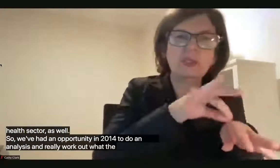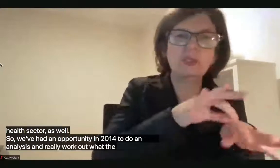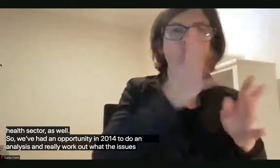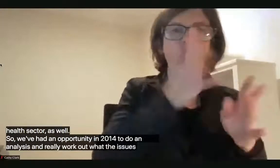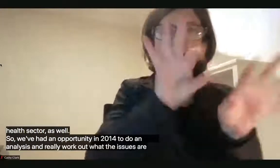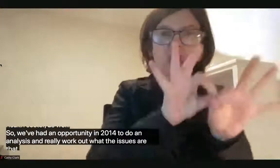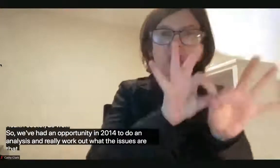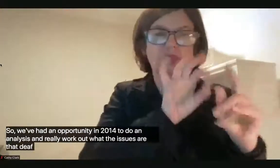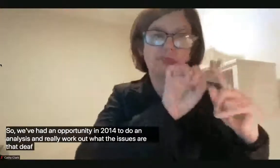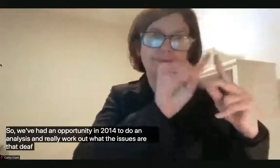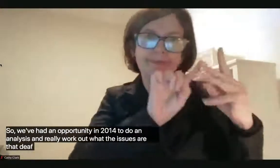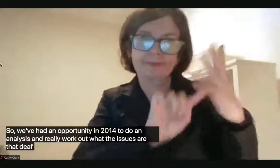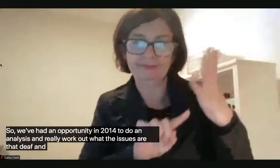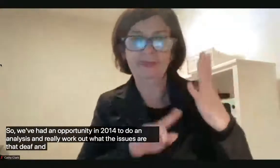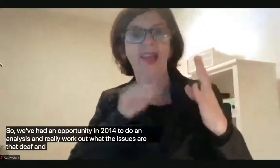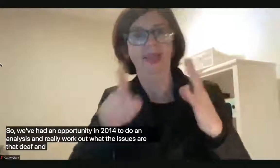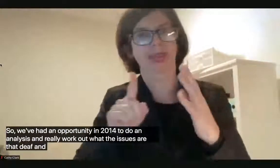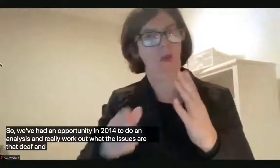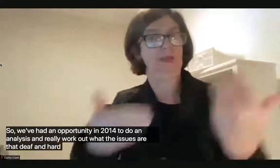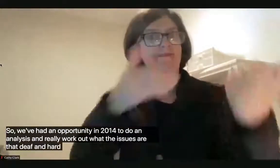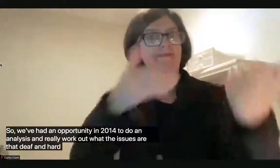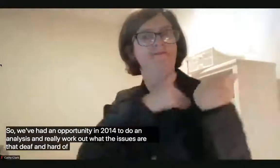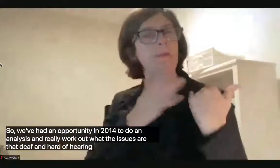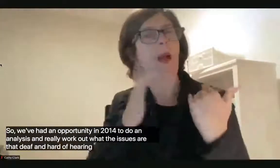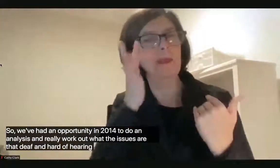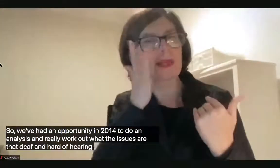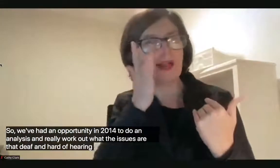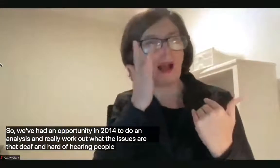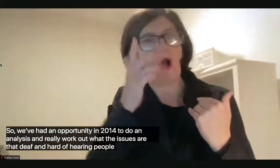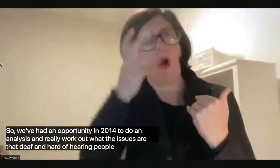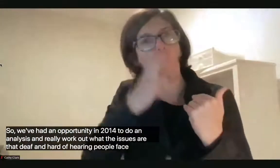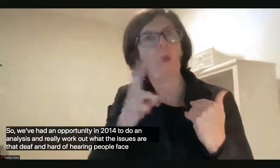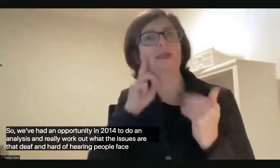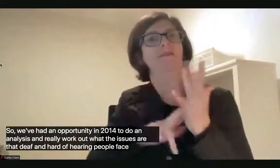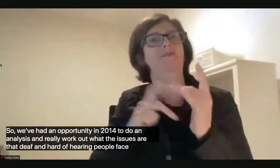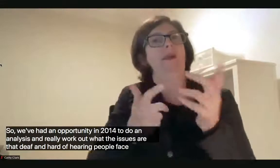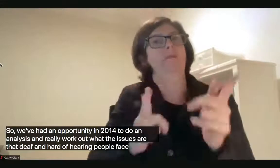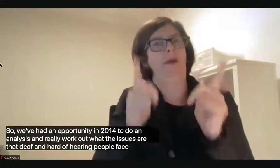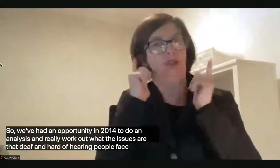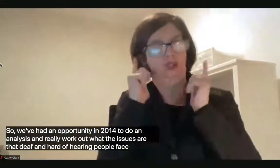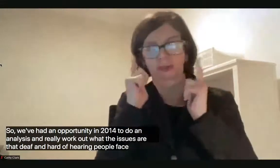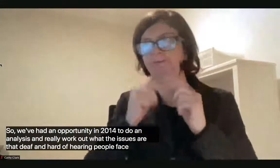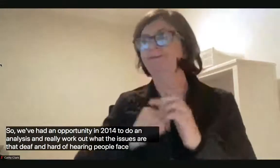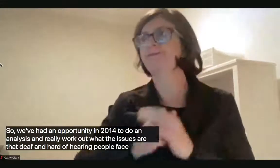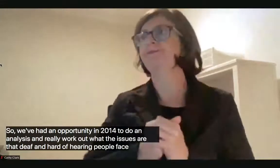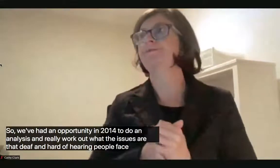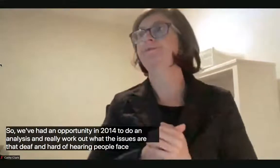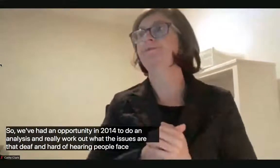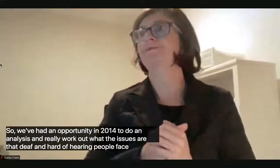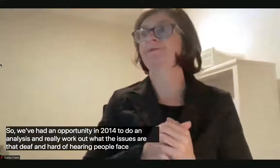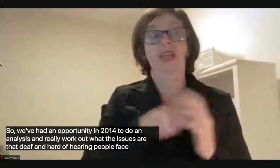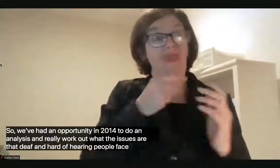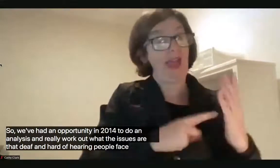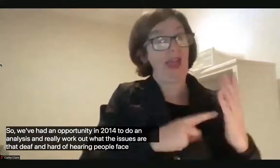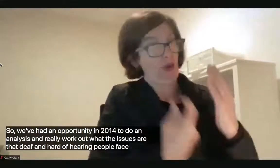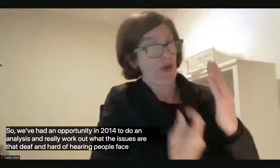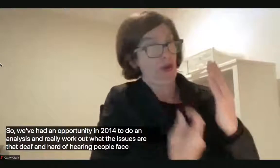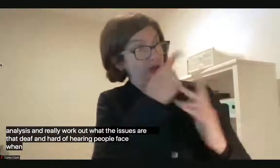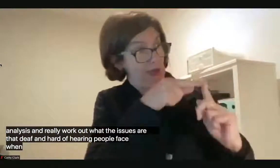they're getting care throughout services, whether that be interpreting or whatever it might be. Melissa Hale, the previous manager of Deaf Victoria,